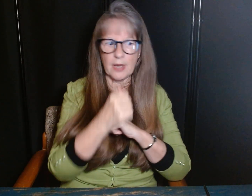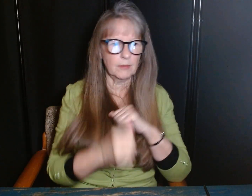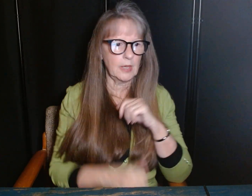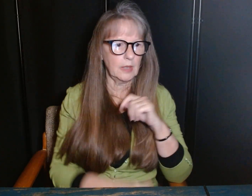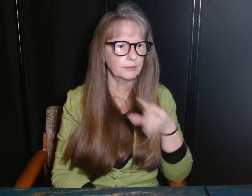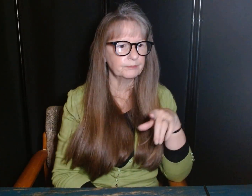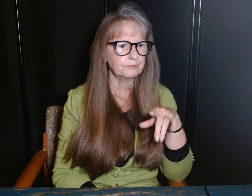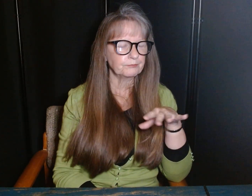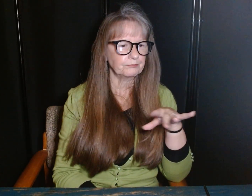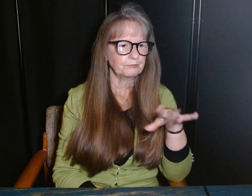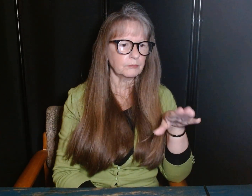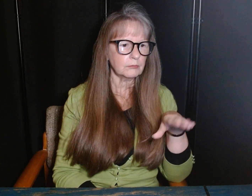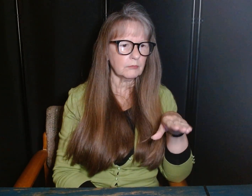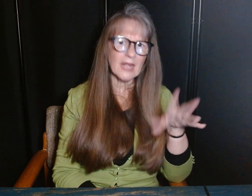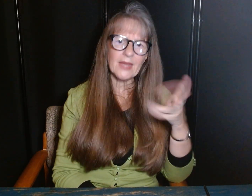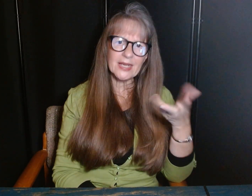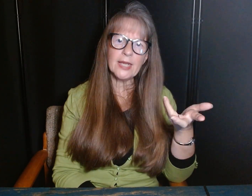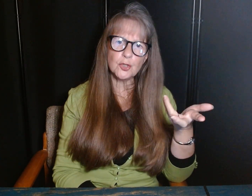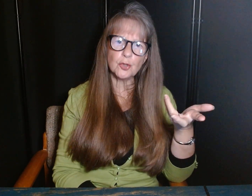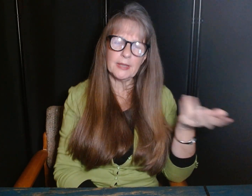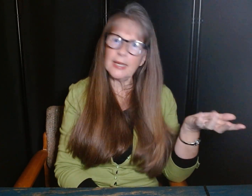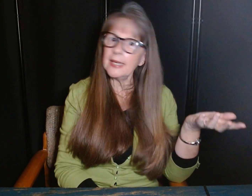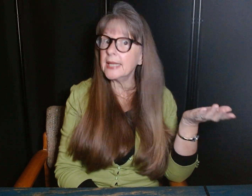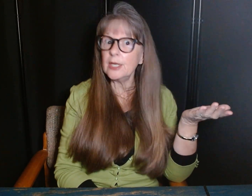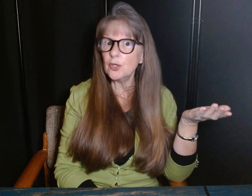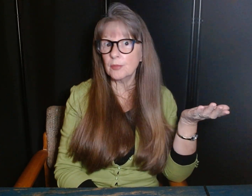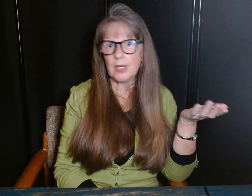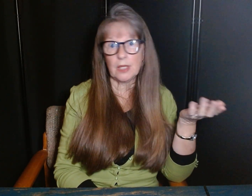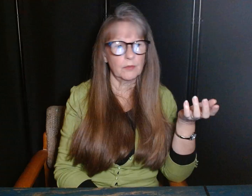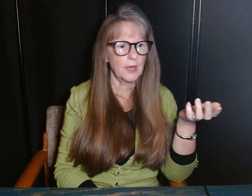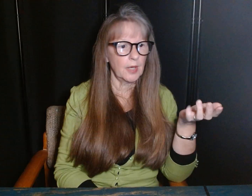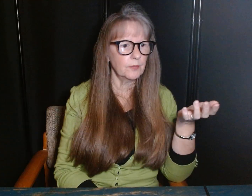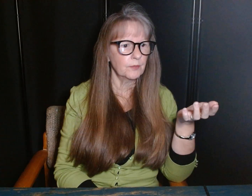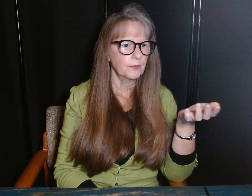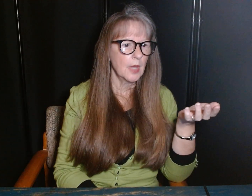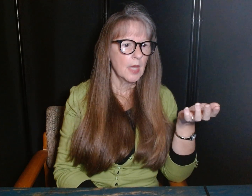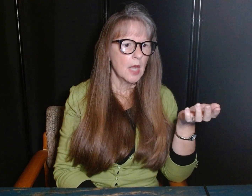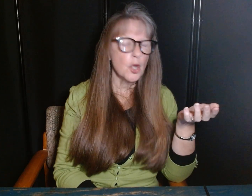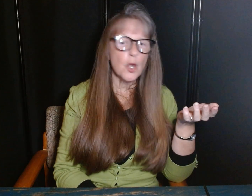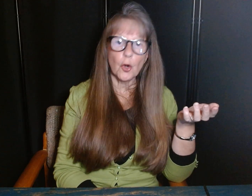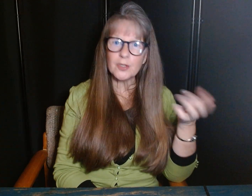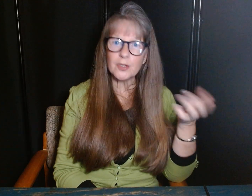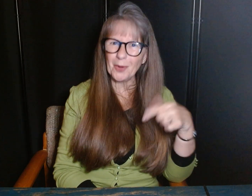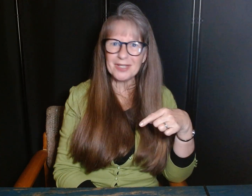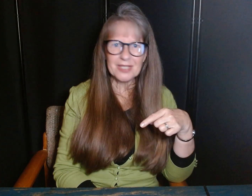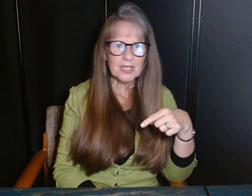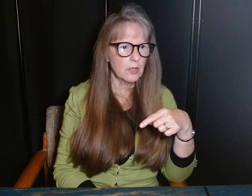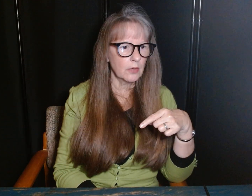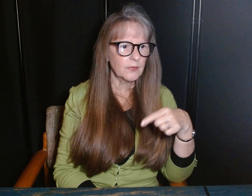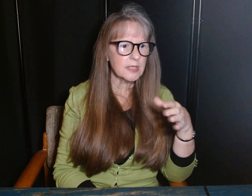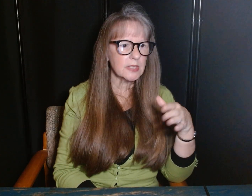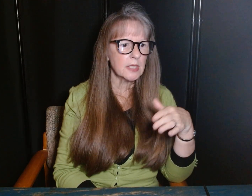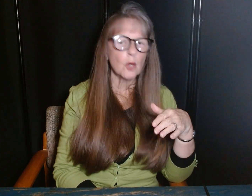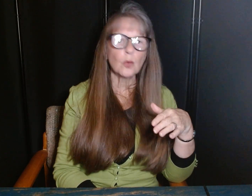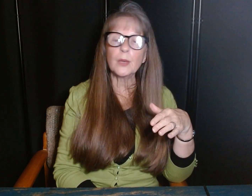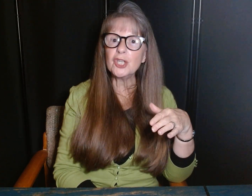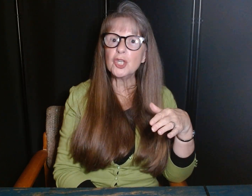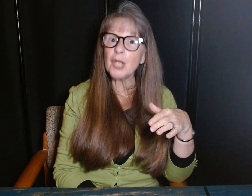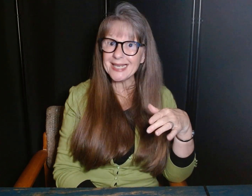me. They danger me. They endanger me, right? Nervous, we already did nervous.